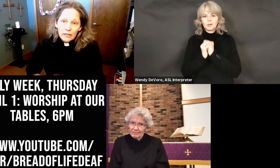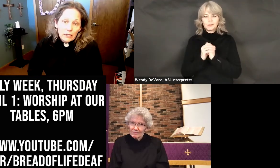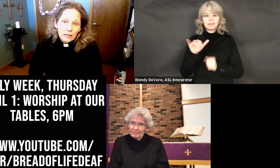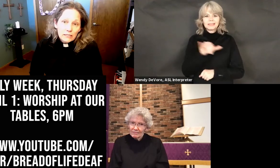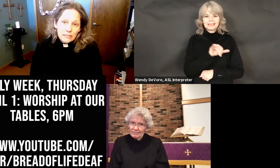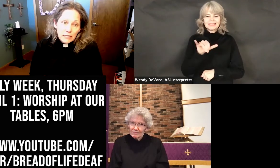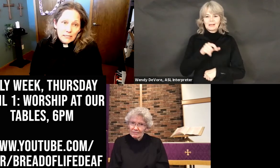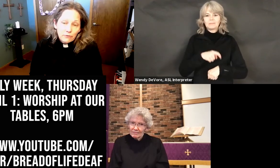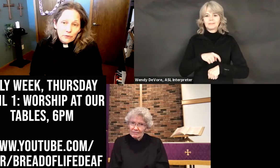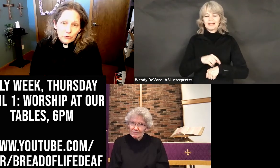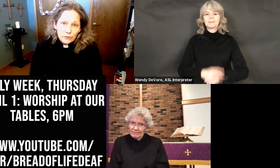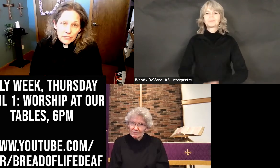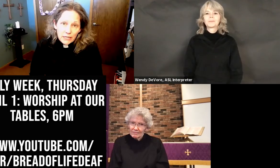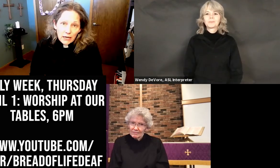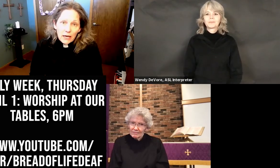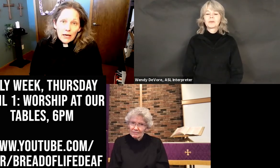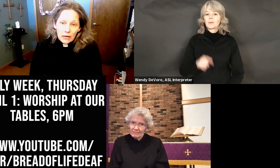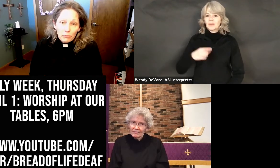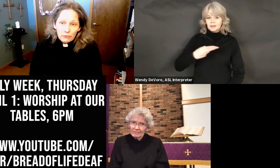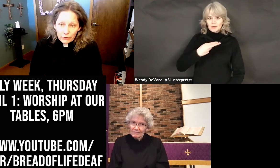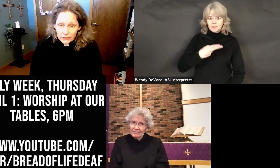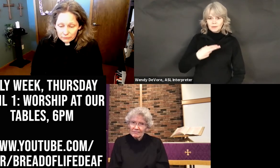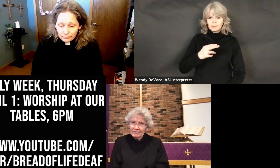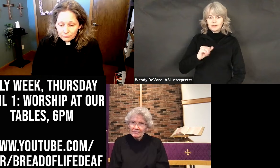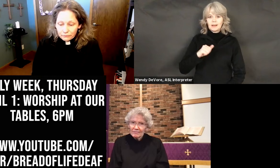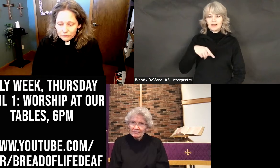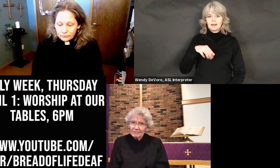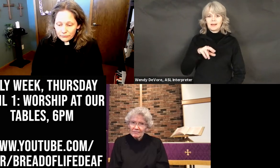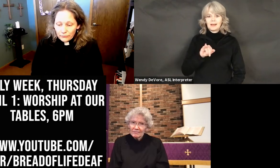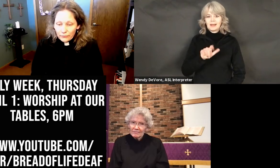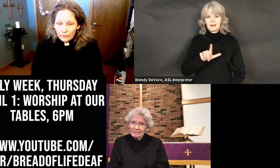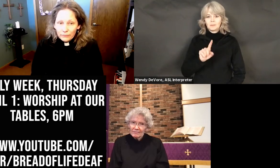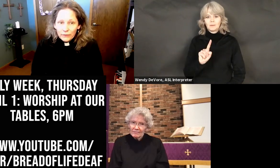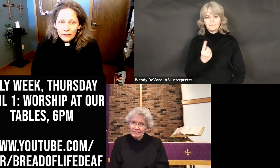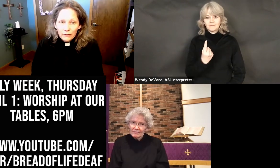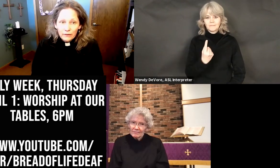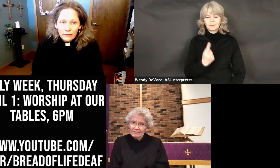And again, that's for Thursday, April 1st.